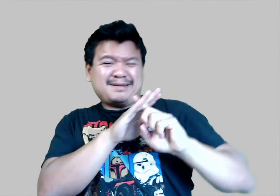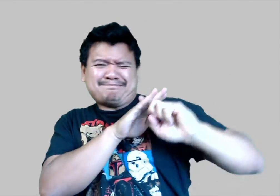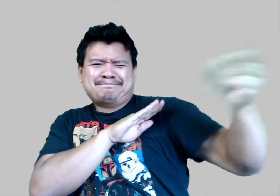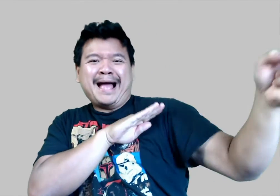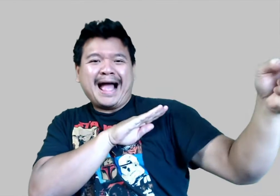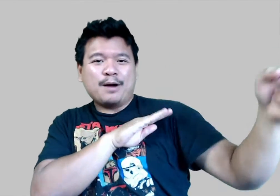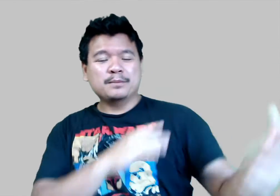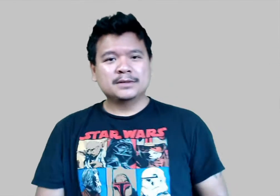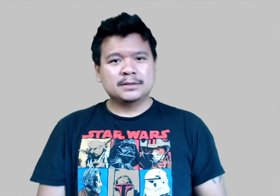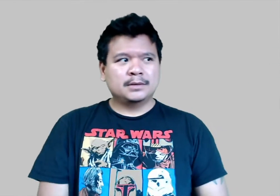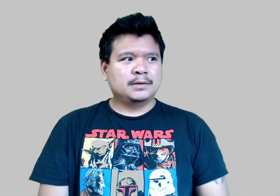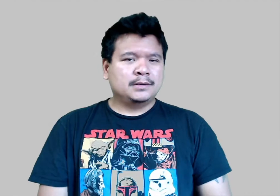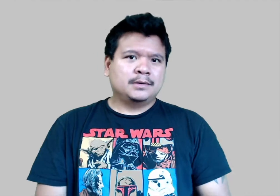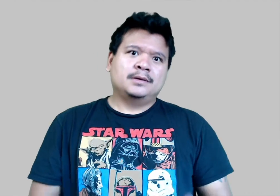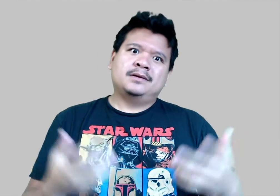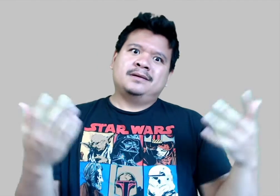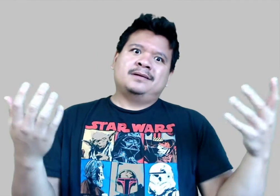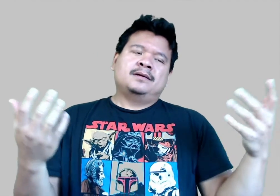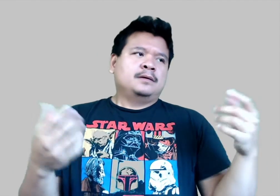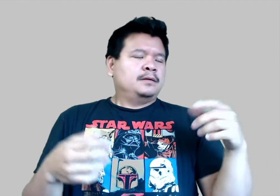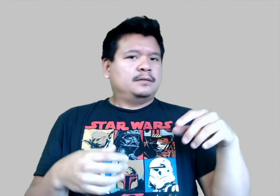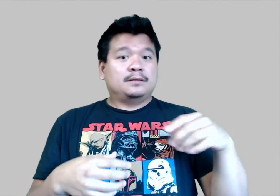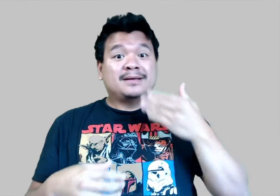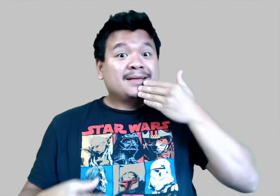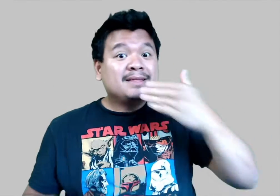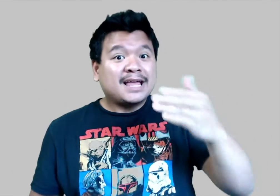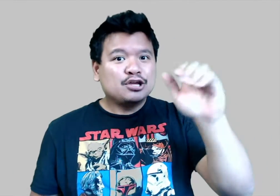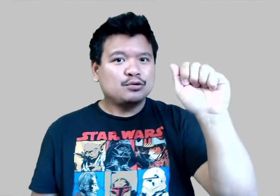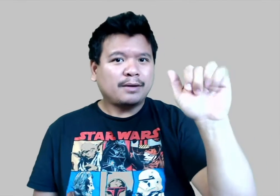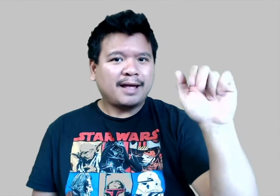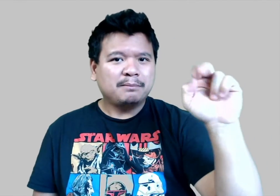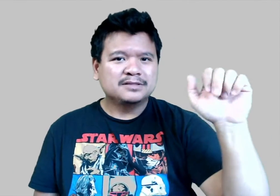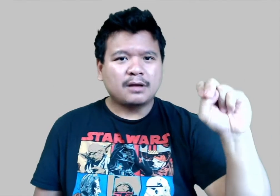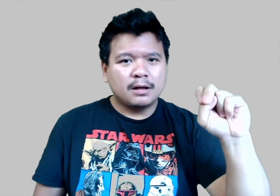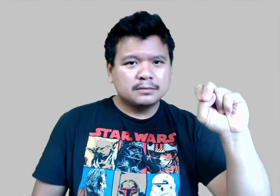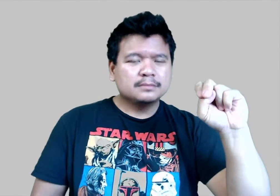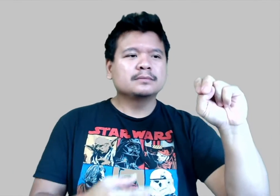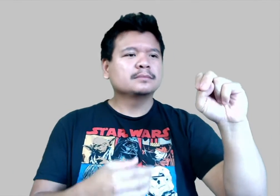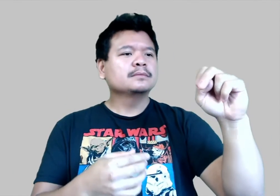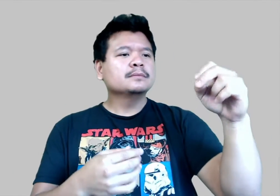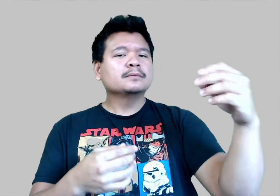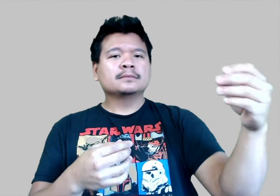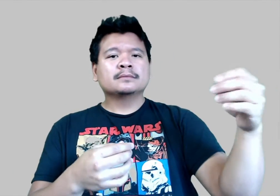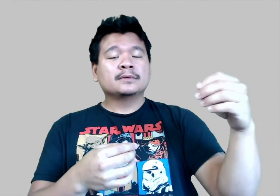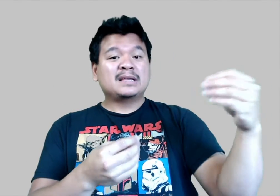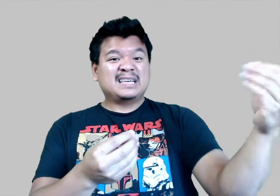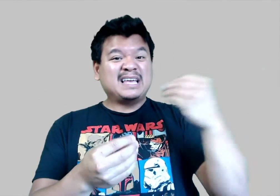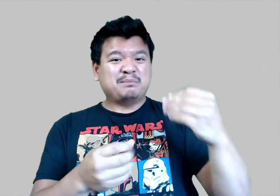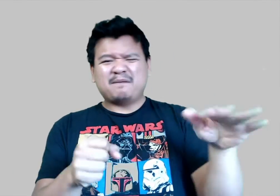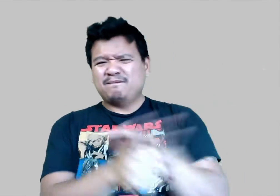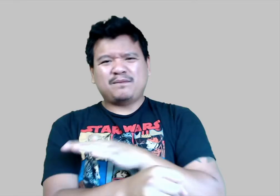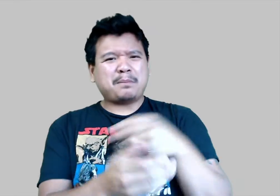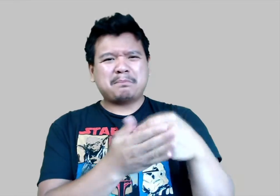going rogue. So shout out to Amazon. They gave me all my money back. So now I'm trying to